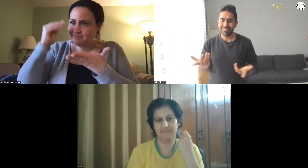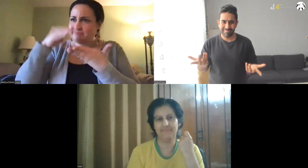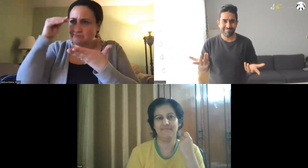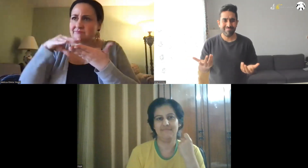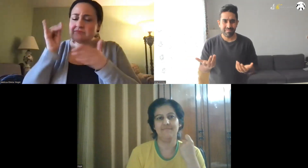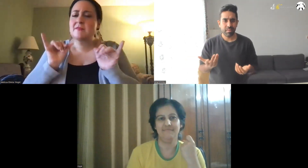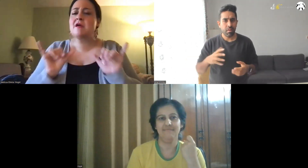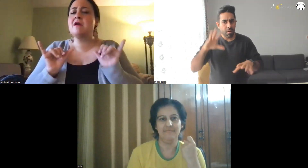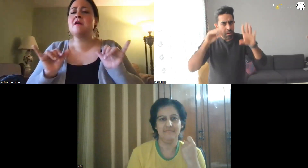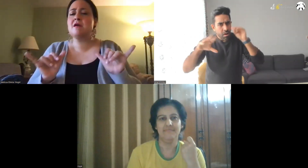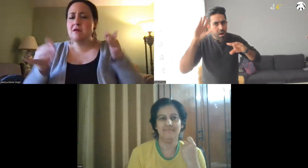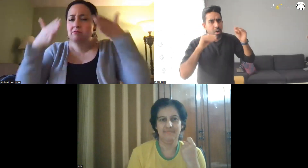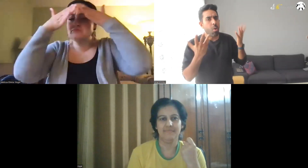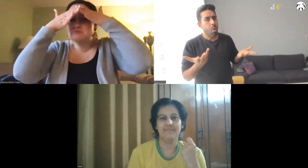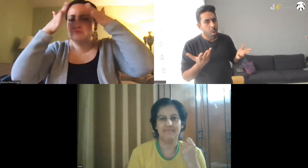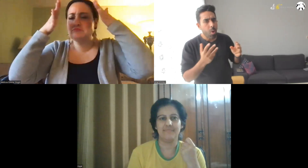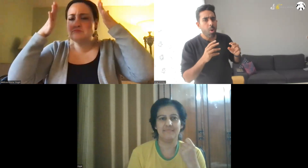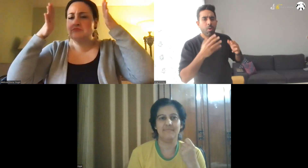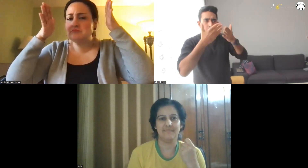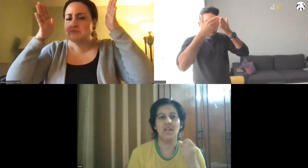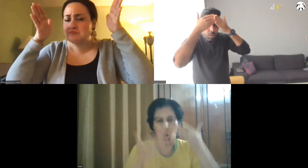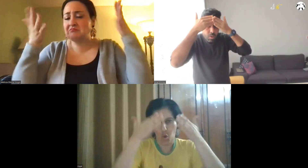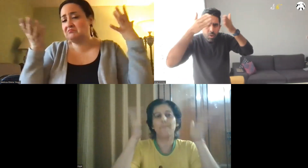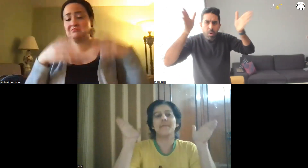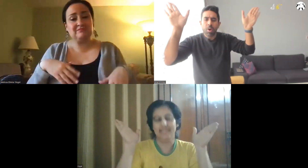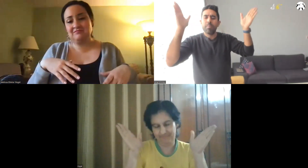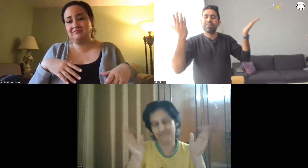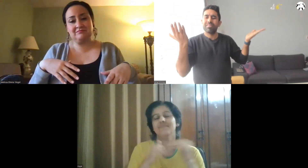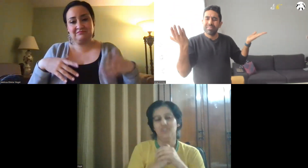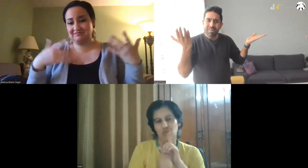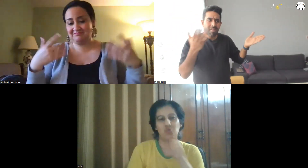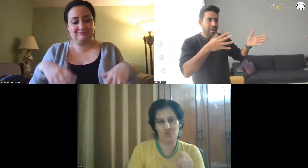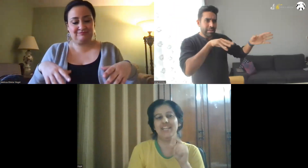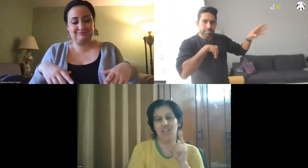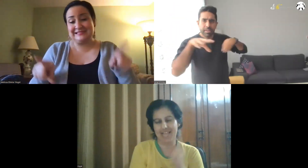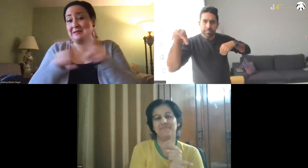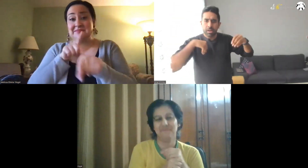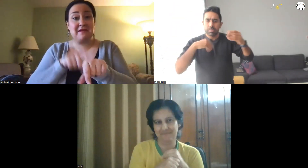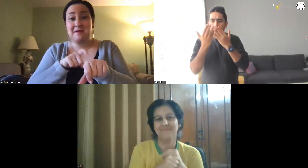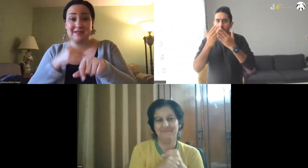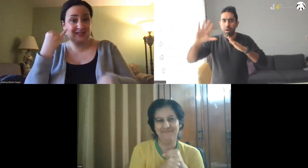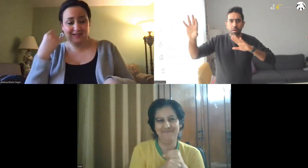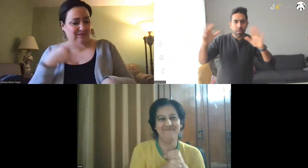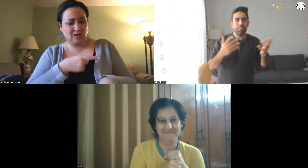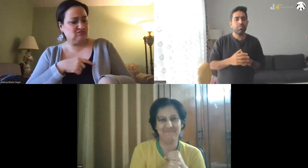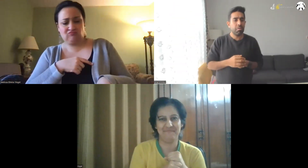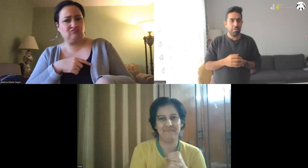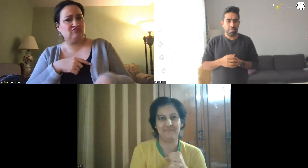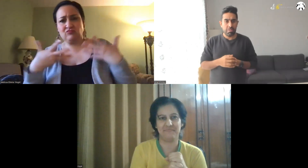more awareness. They need to learn. They need to have a broader mindset, of course. And then they need to